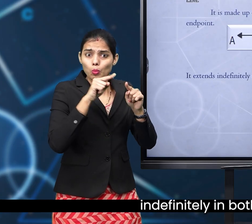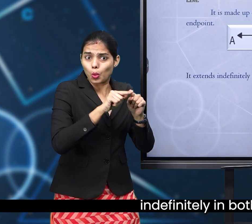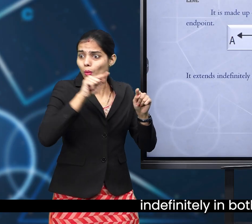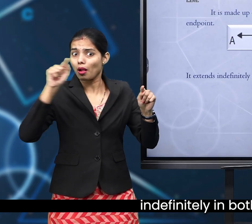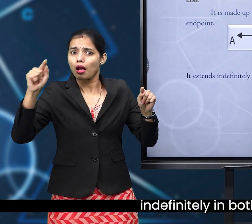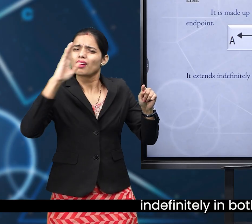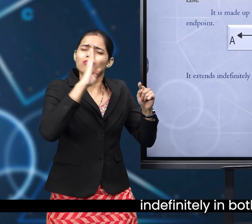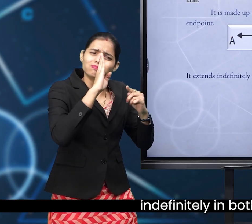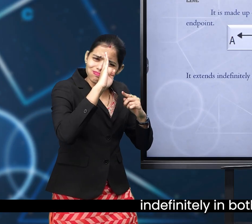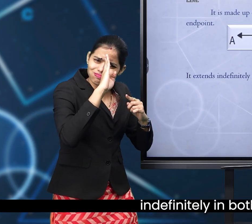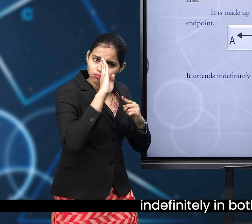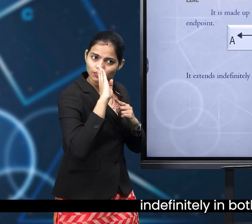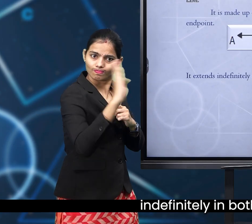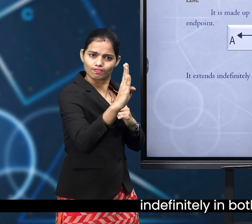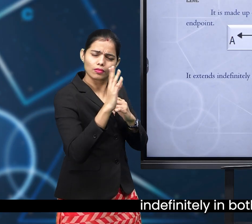directions.